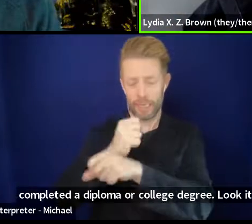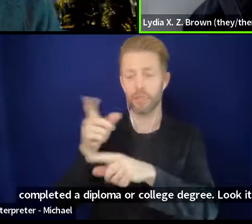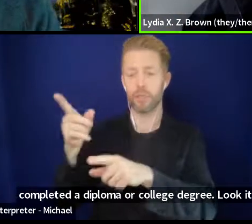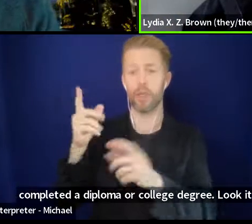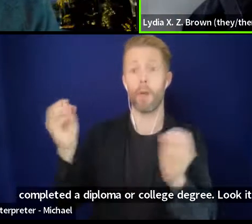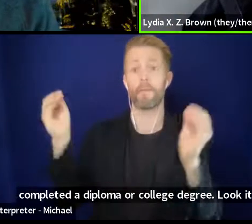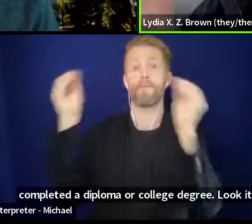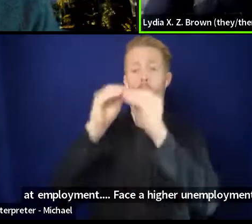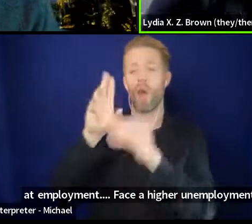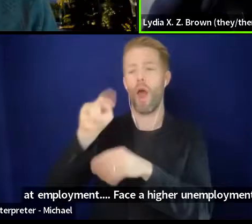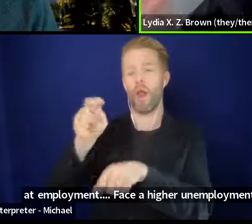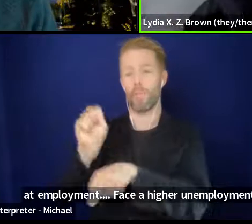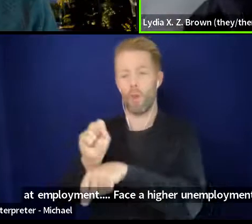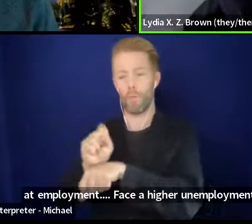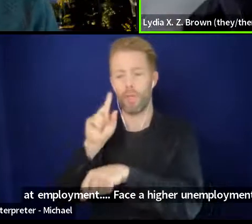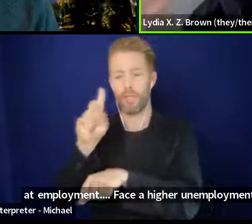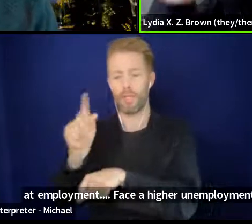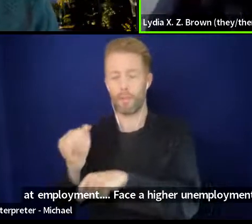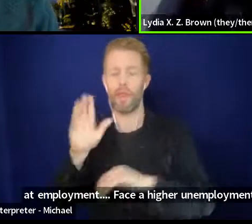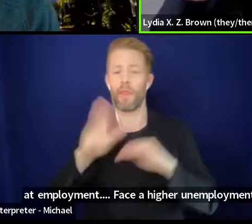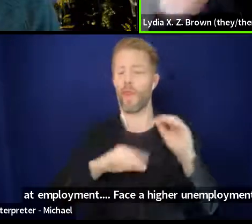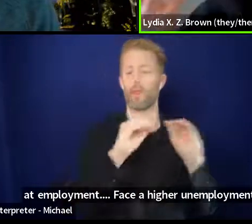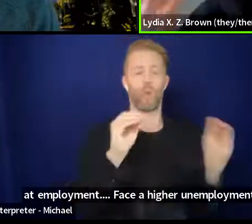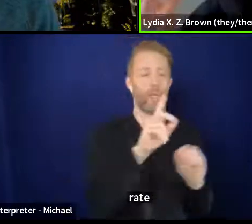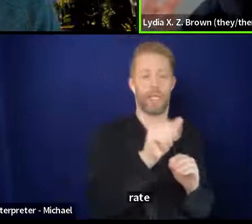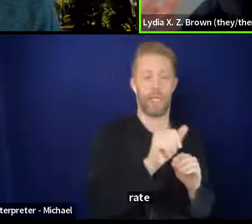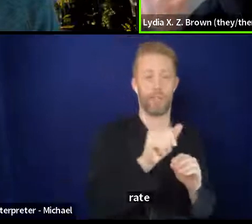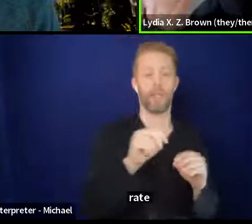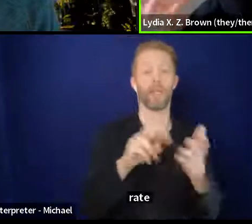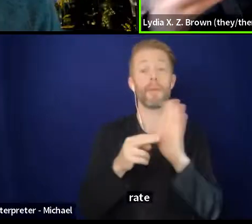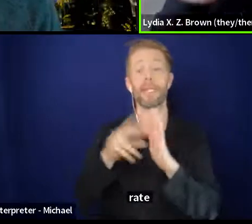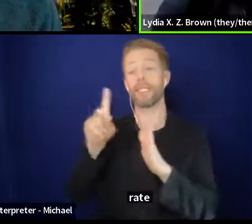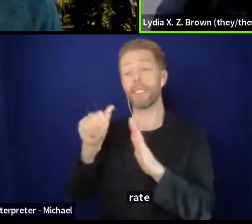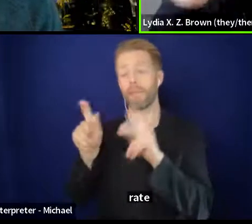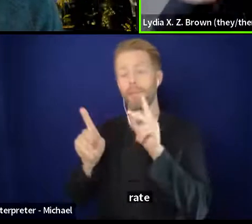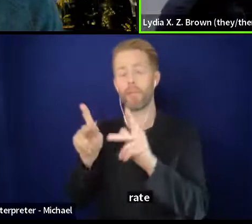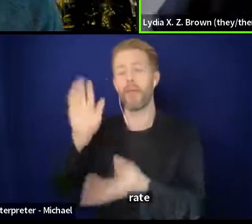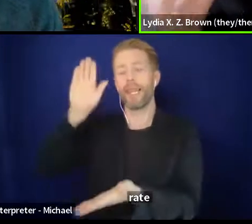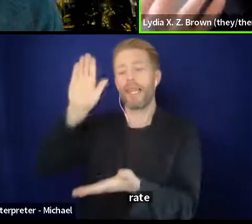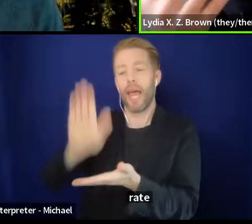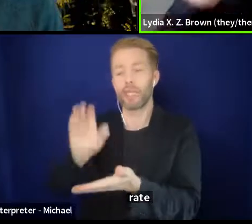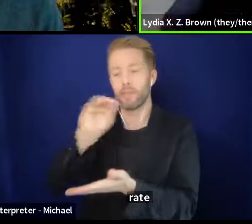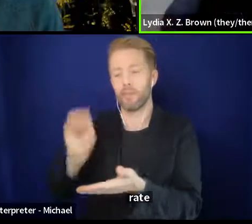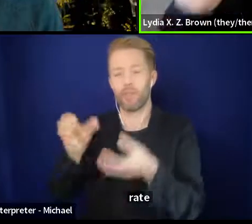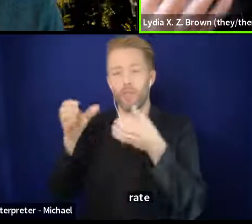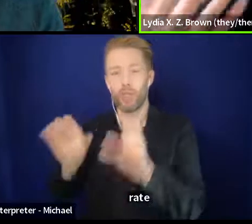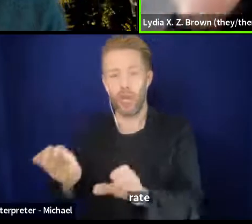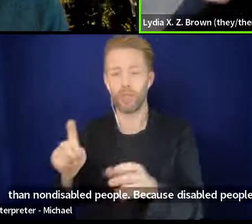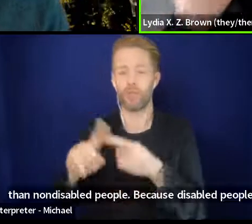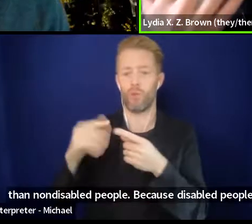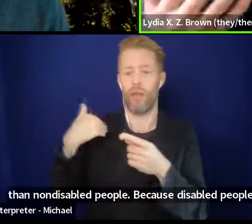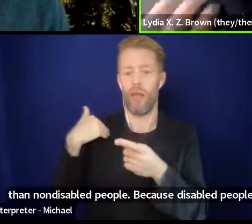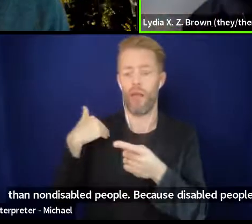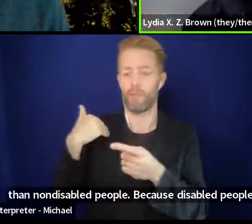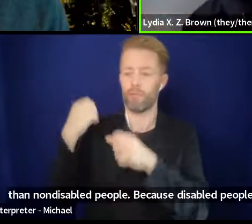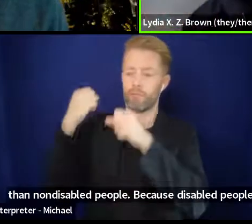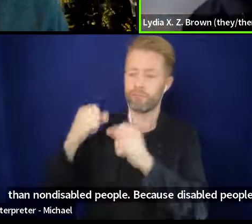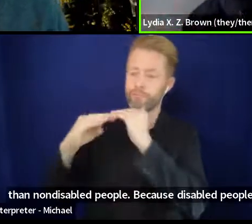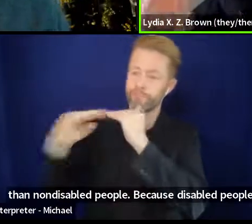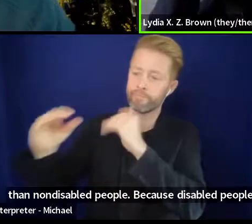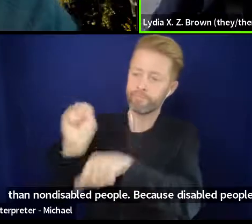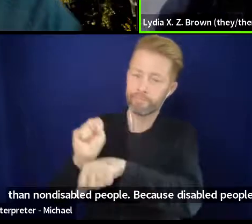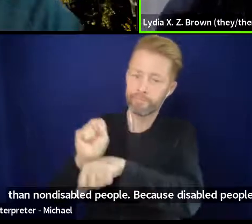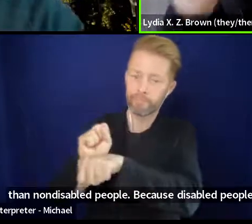people. And so disabled people are less likely to have steady employment that can prove that this person is less of a risk and more likely to be connected to the